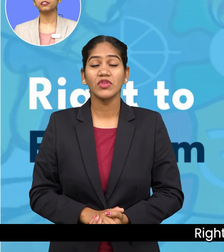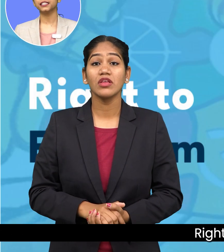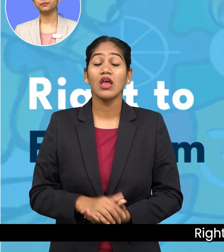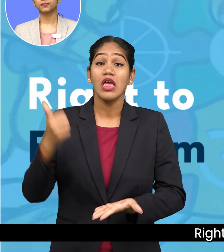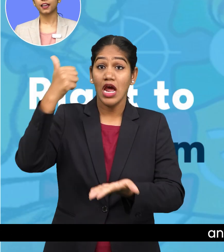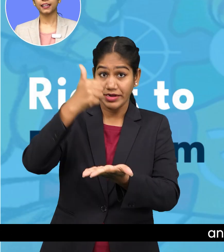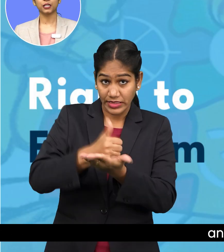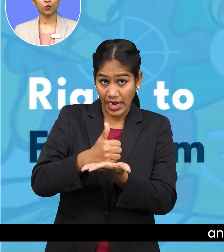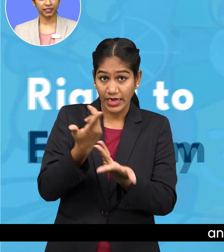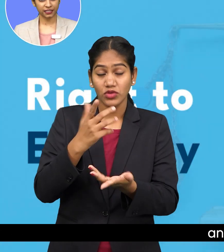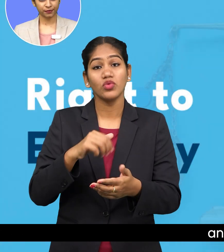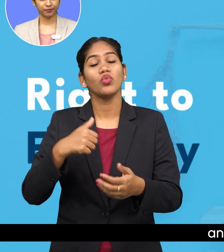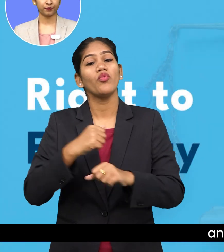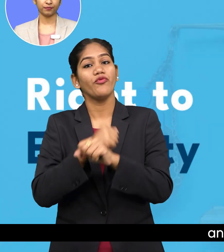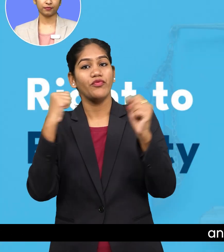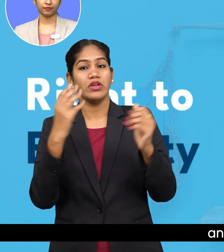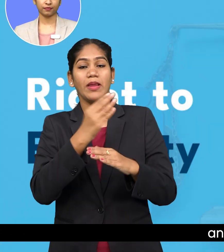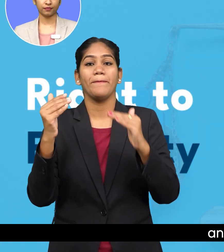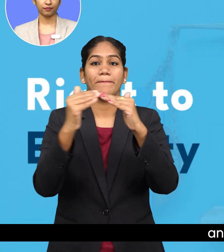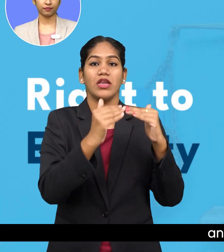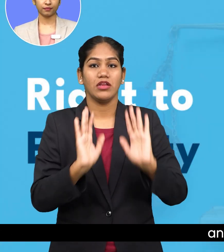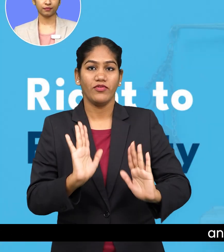right to freedom and equality.